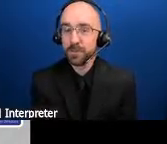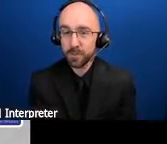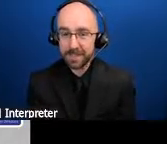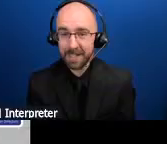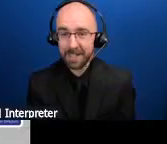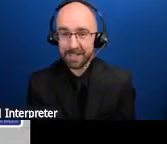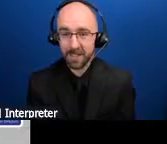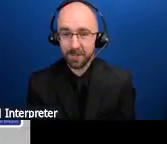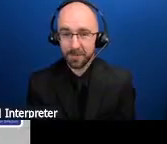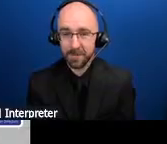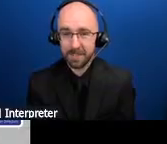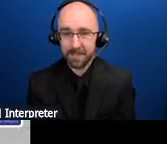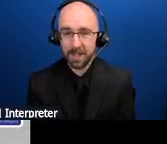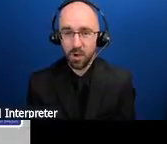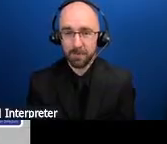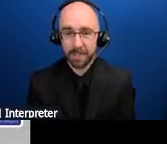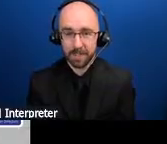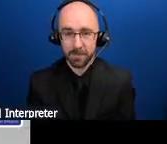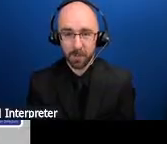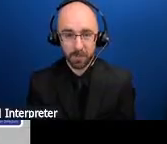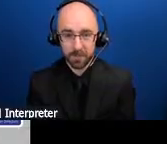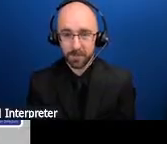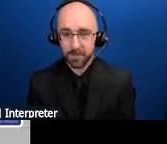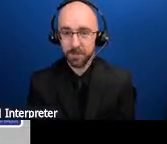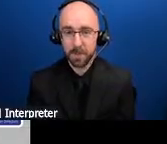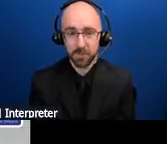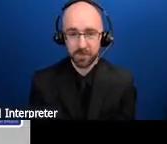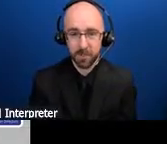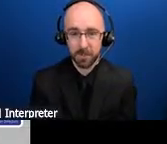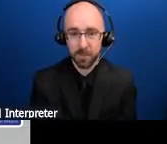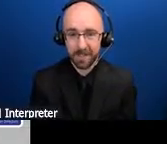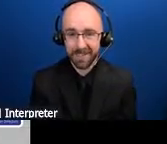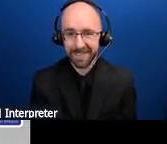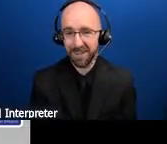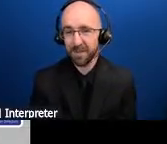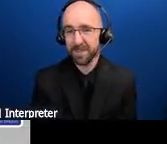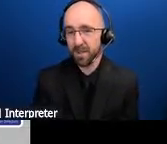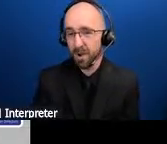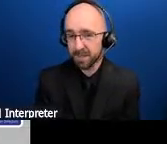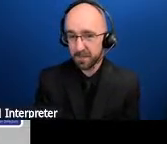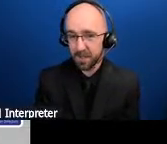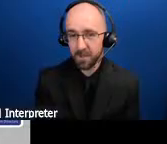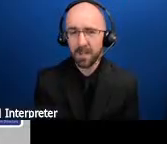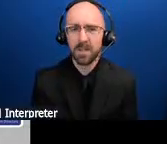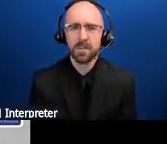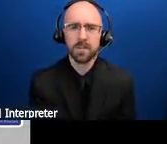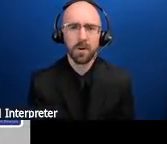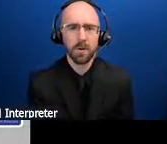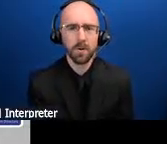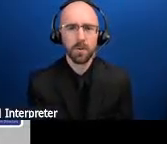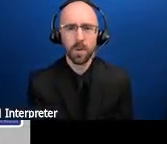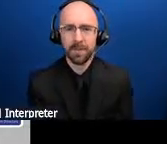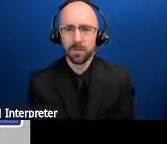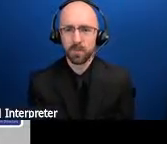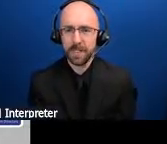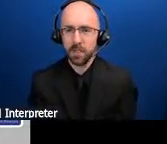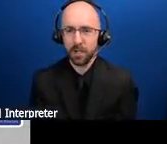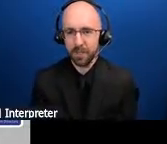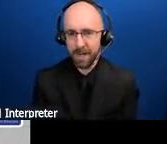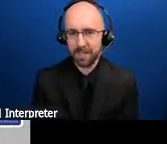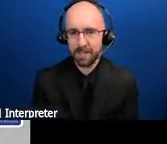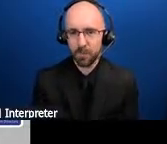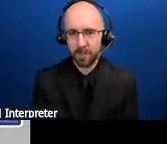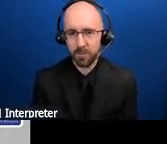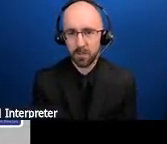term suicide itself is not often exposed to members of our community. It's not often talked about. So whenever we